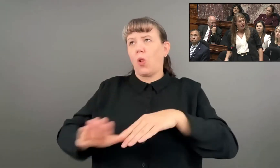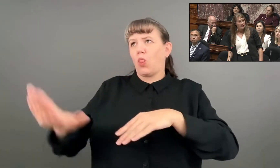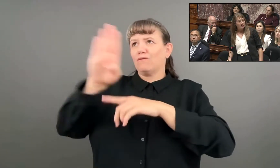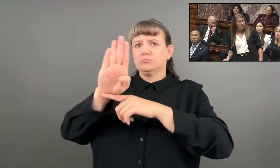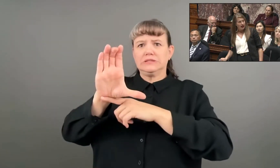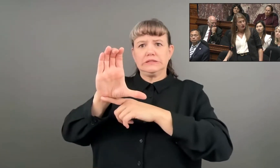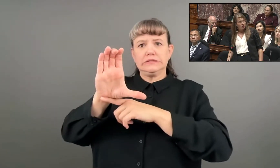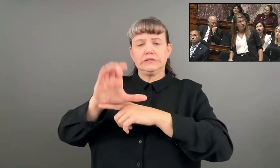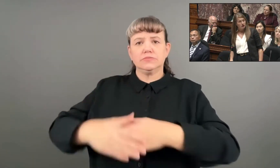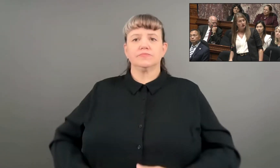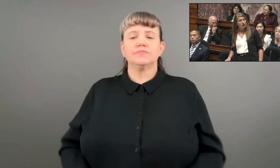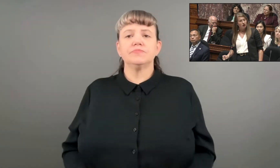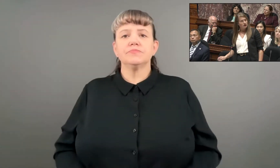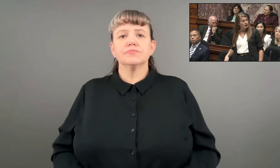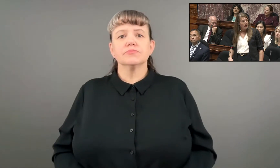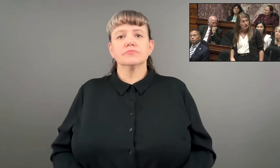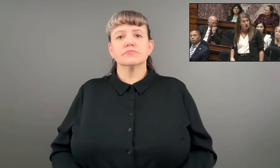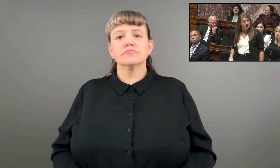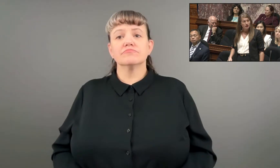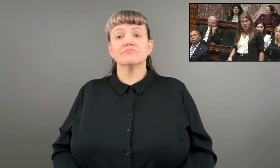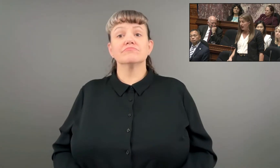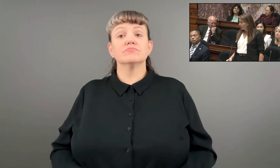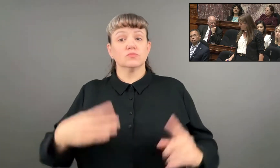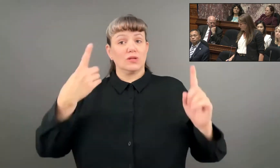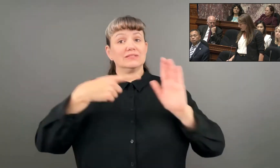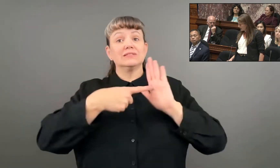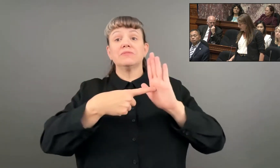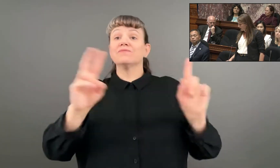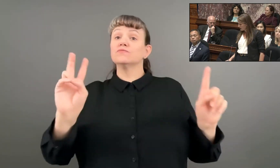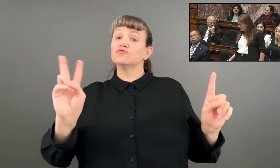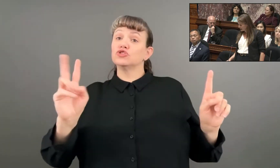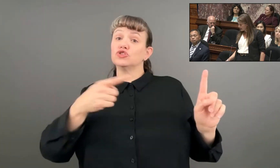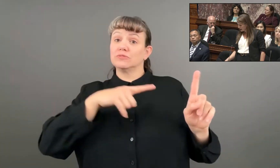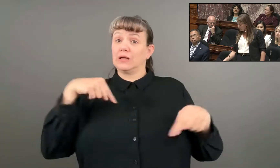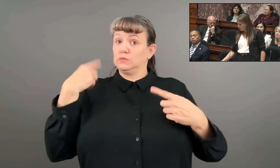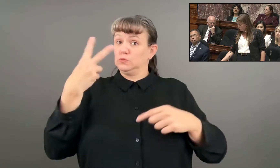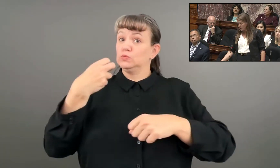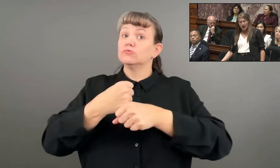In fact, in Vancouver, over the last 2 years, the average rent is down